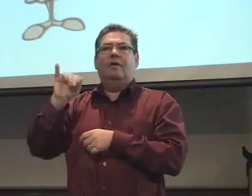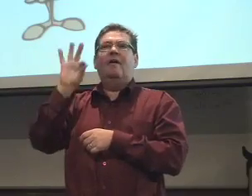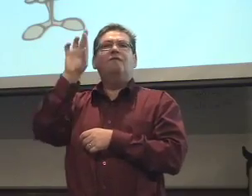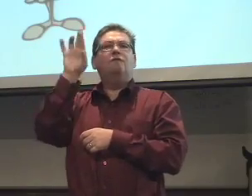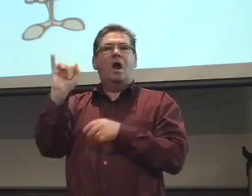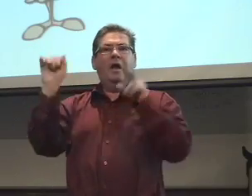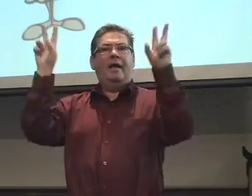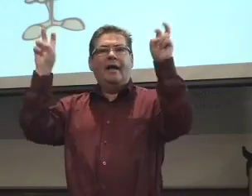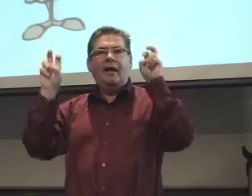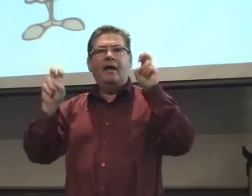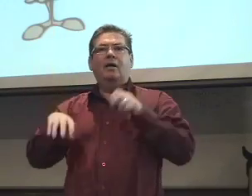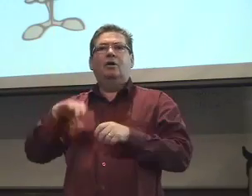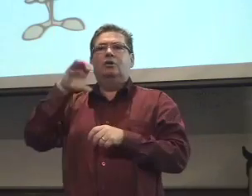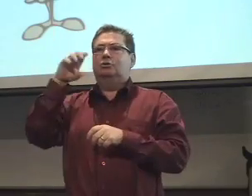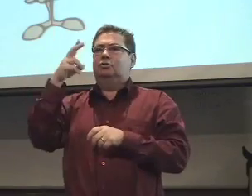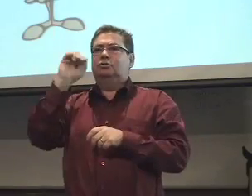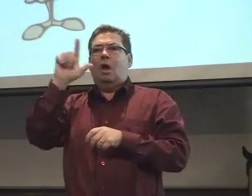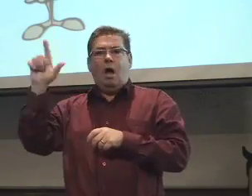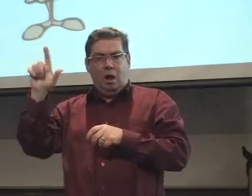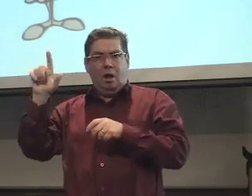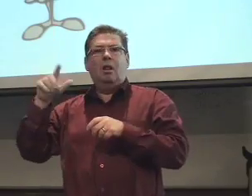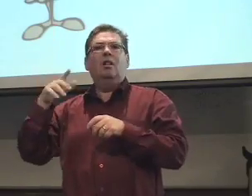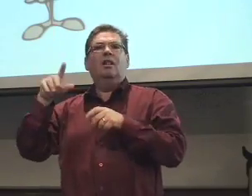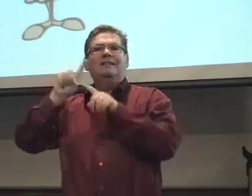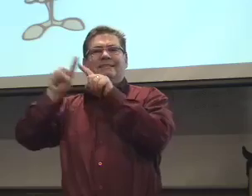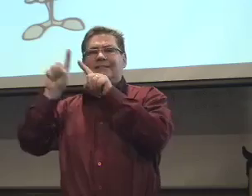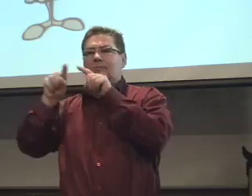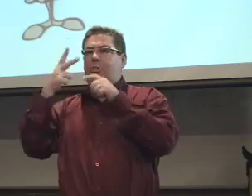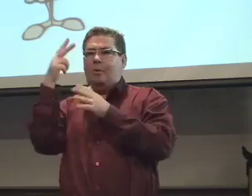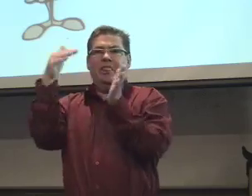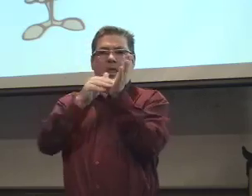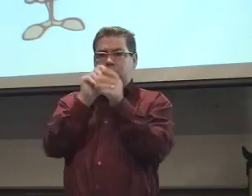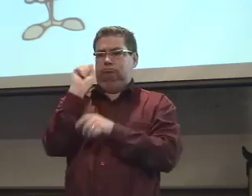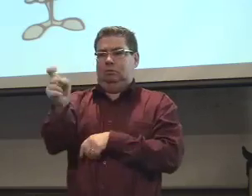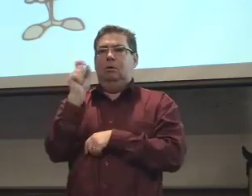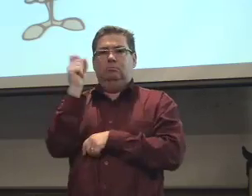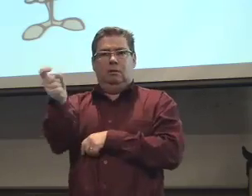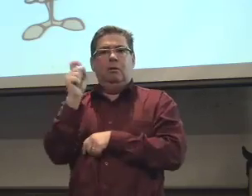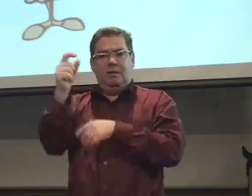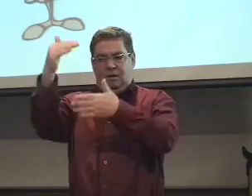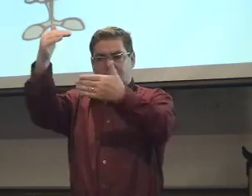one, Dale Chall has one, 3,000 words. And all they are is a list of